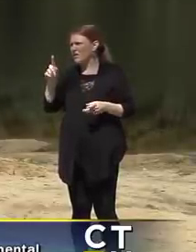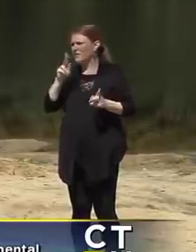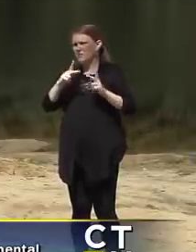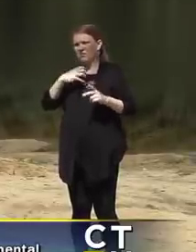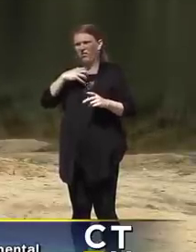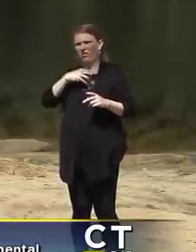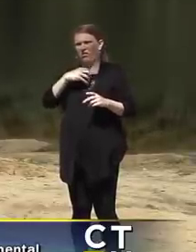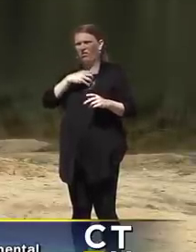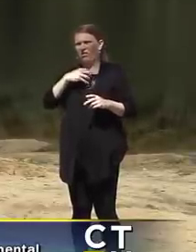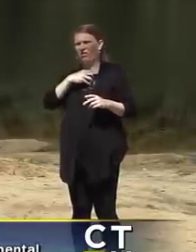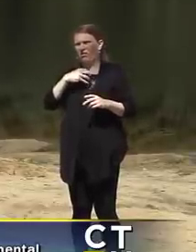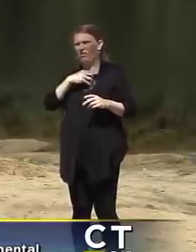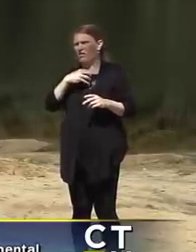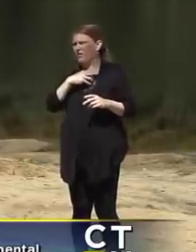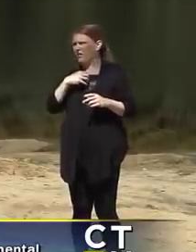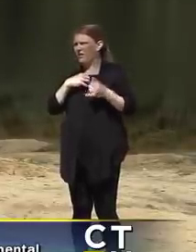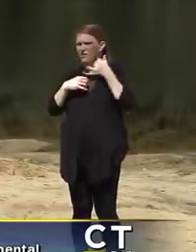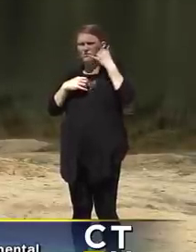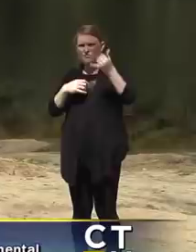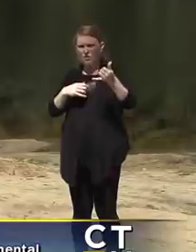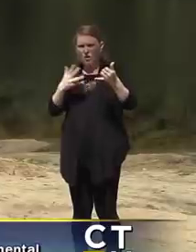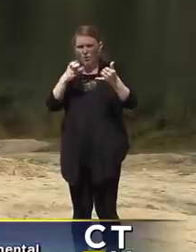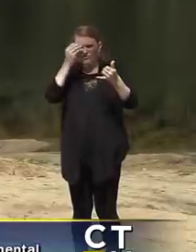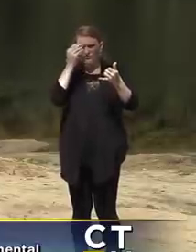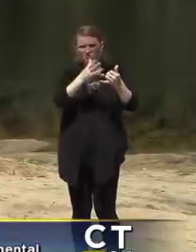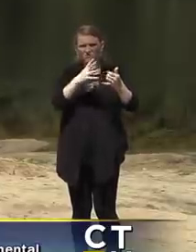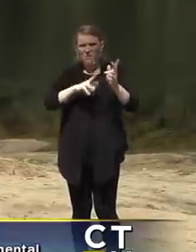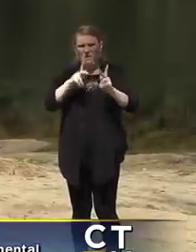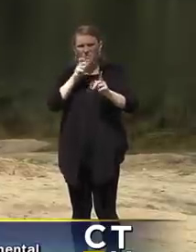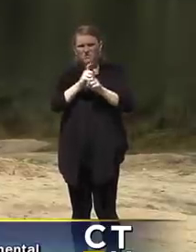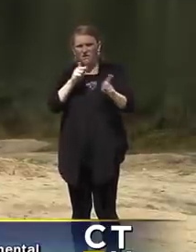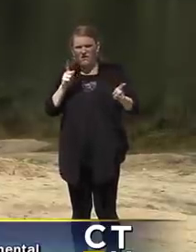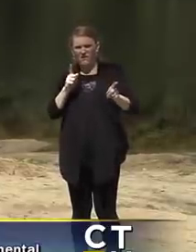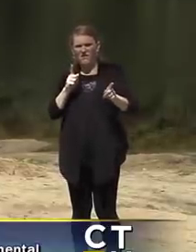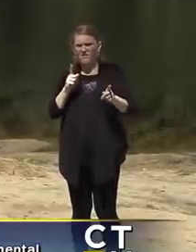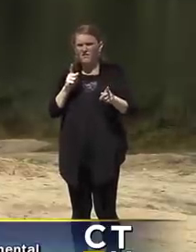people aren't social distancing or the local health department. Is that...